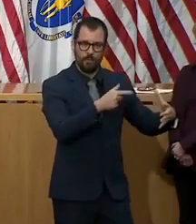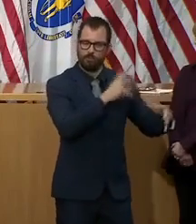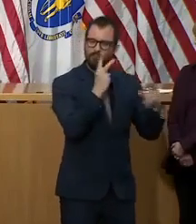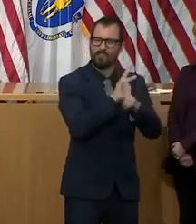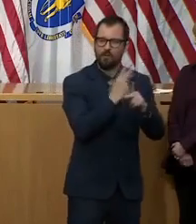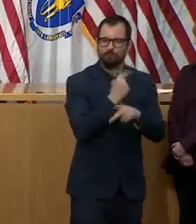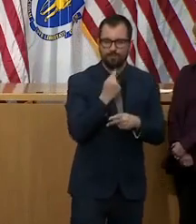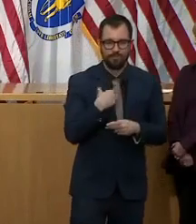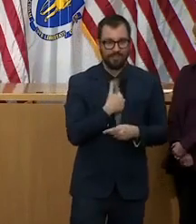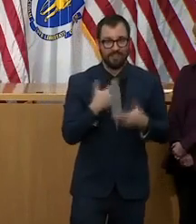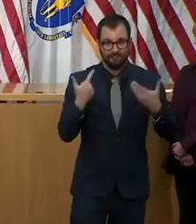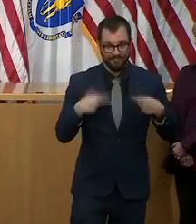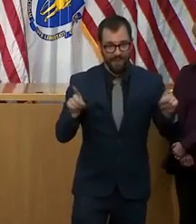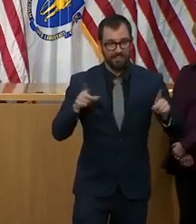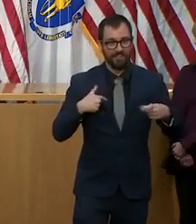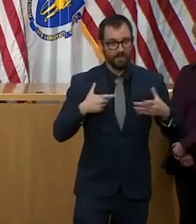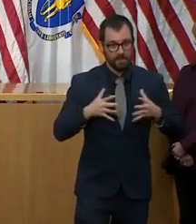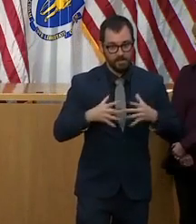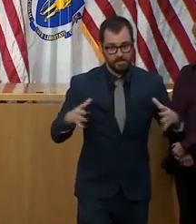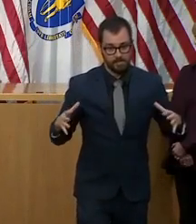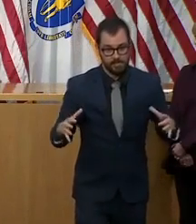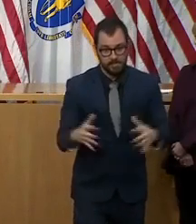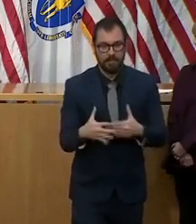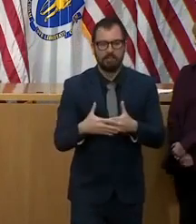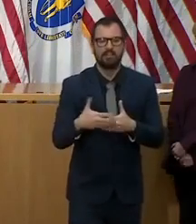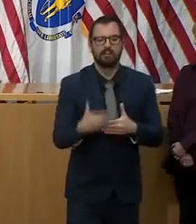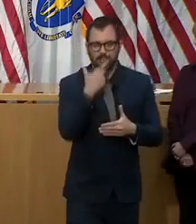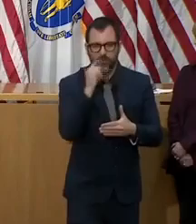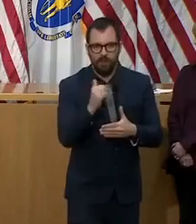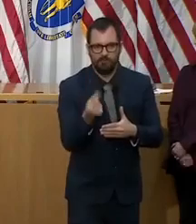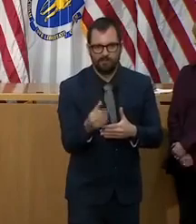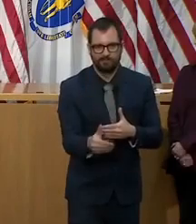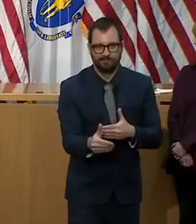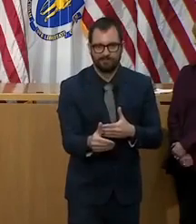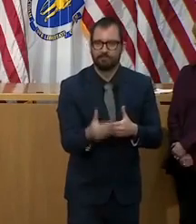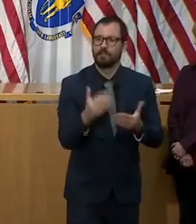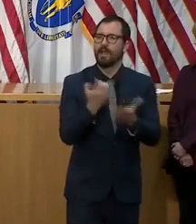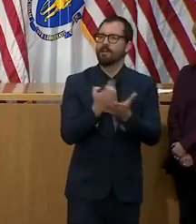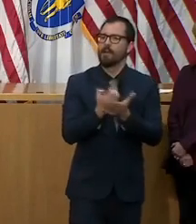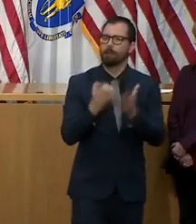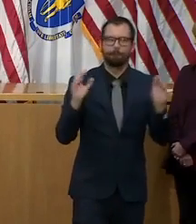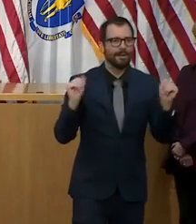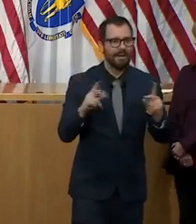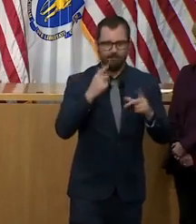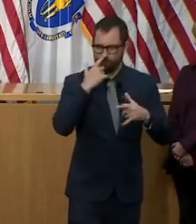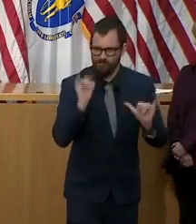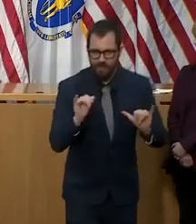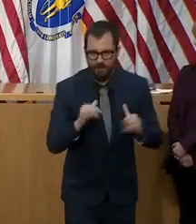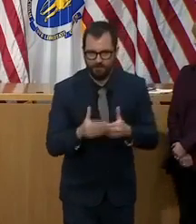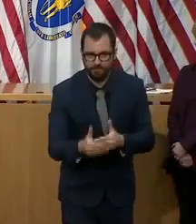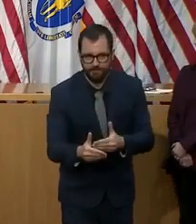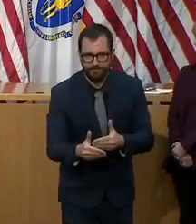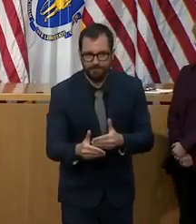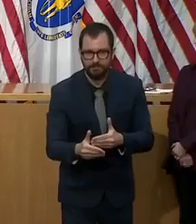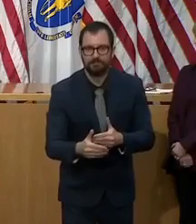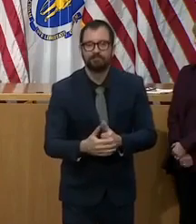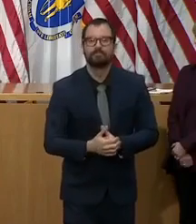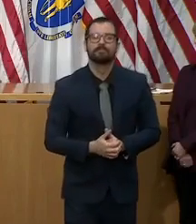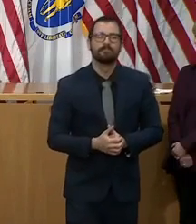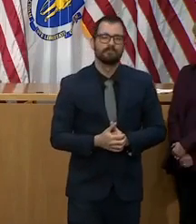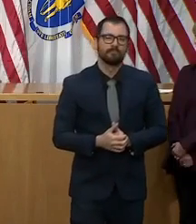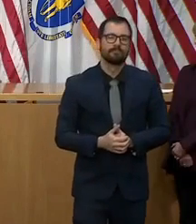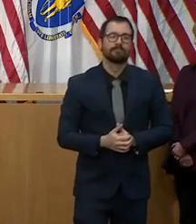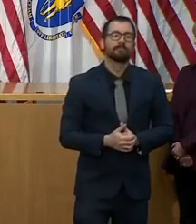And importantly, the expert health officials. I'm so grateful that we have amazing people